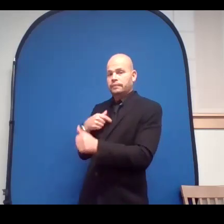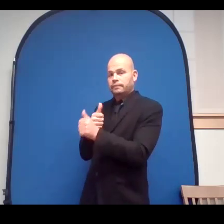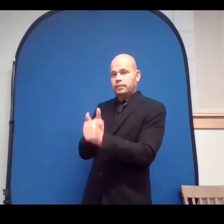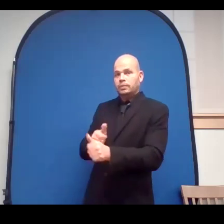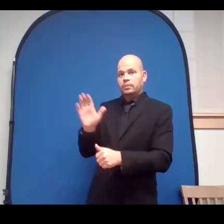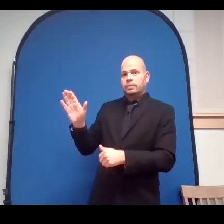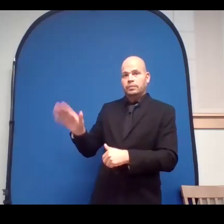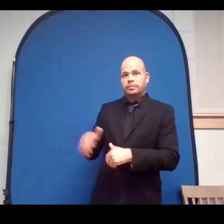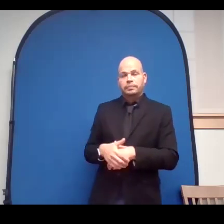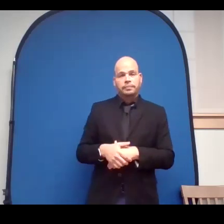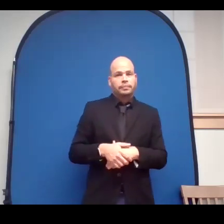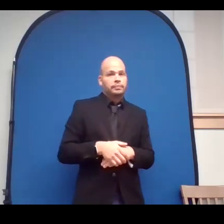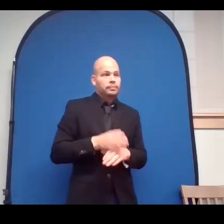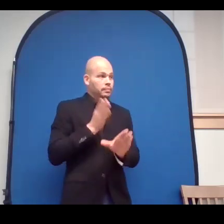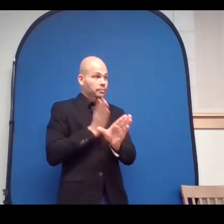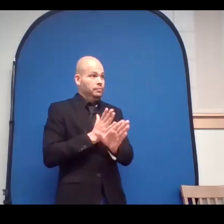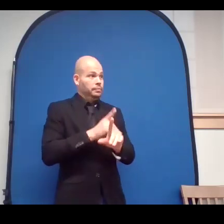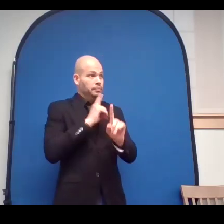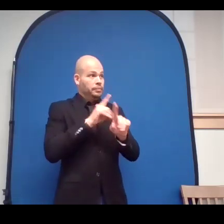28, 2023, correct?